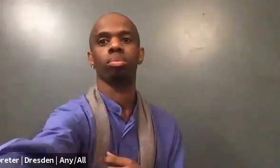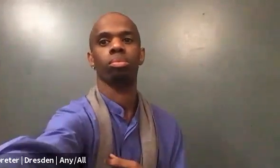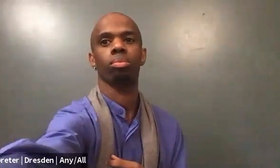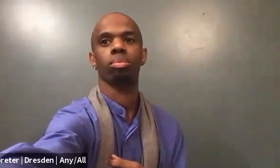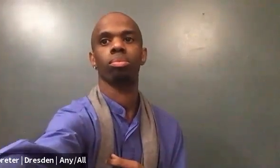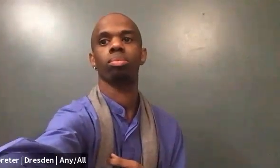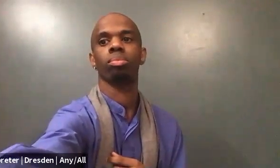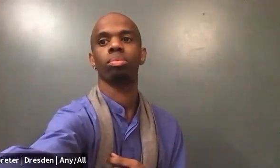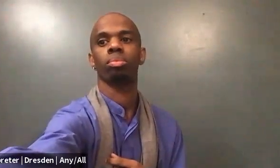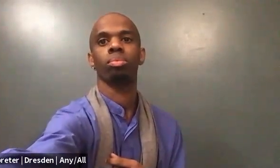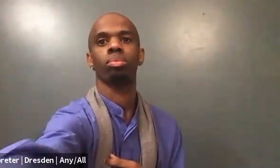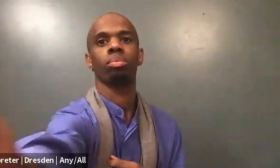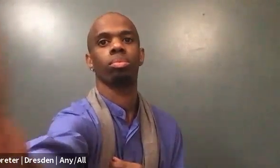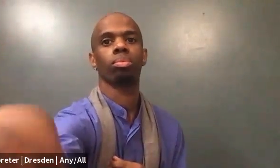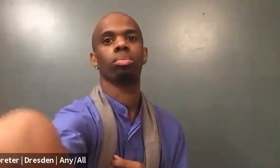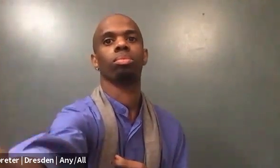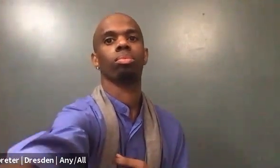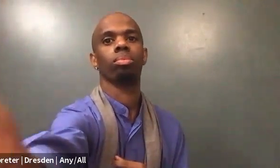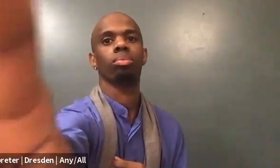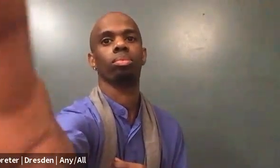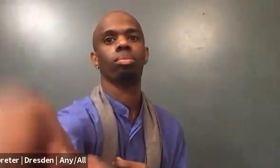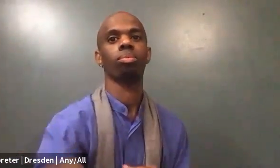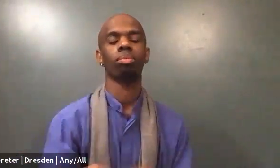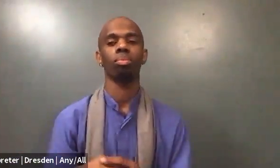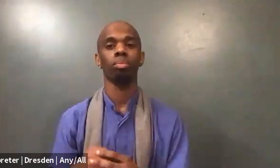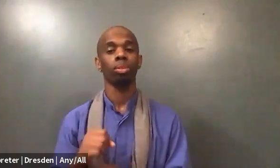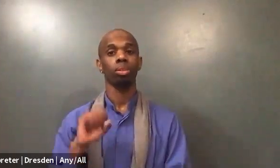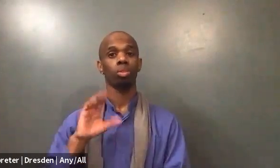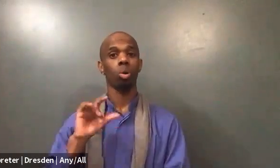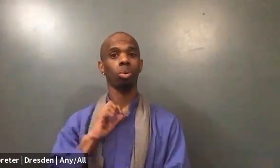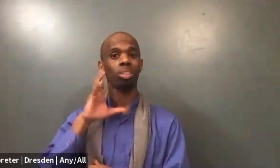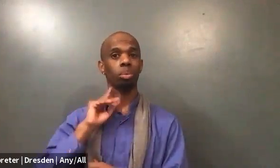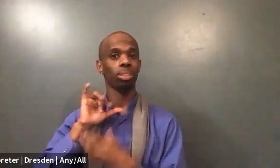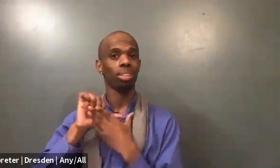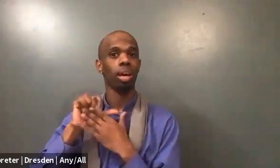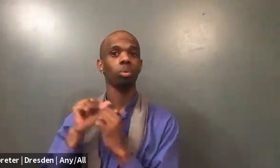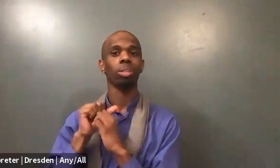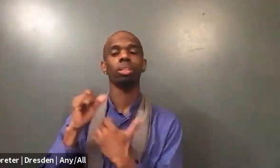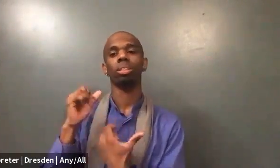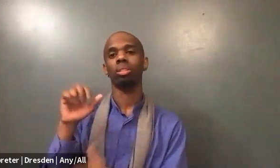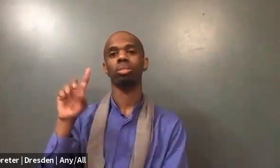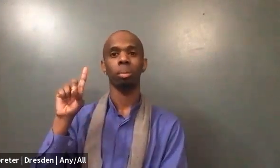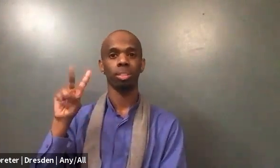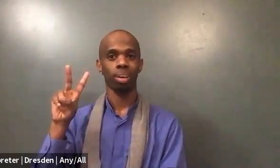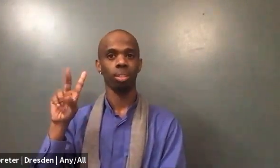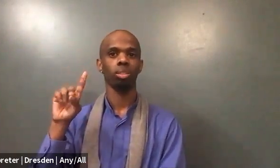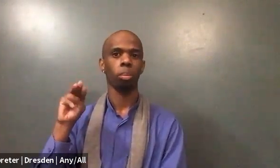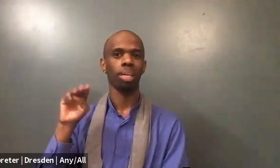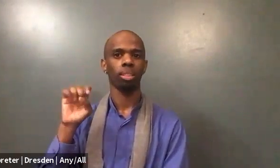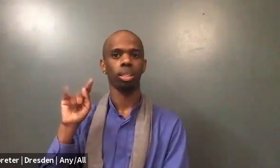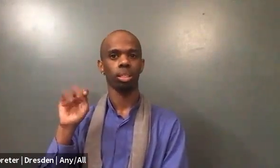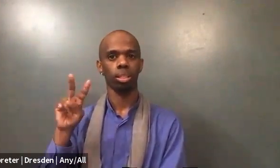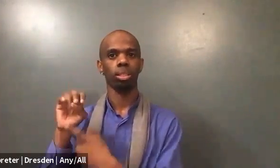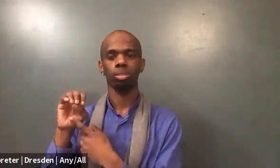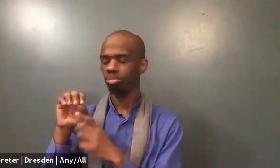sexual violence, and then trafficking. I'm going to give a shout out to a colleague of ours, Jessica Desmond Solomon, and just